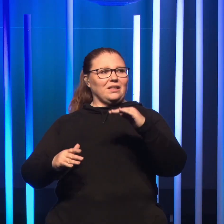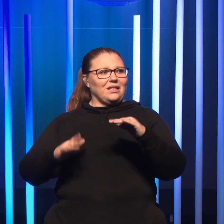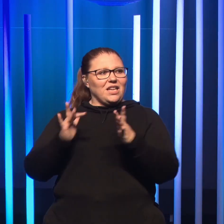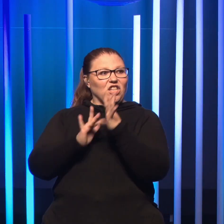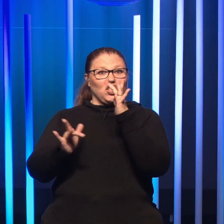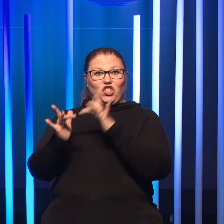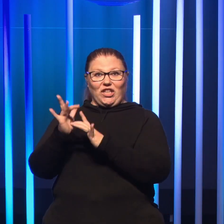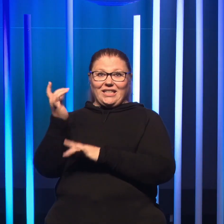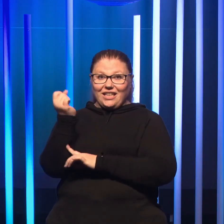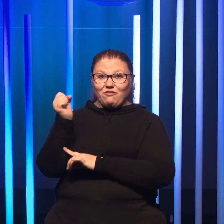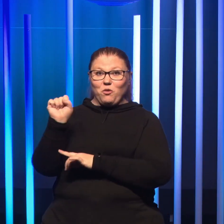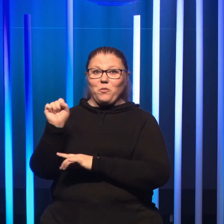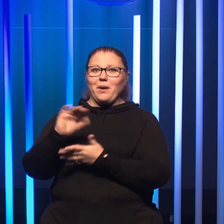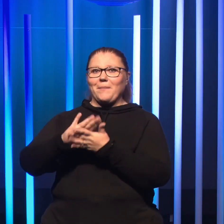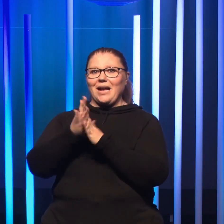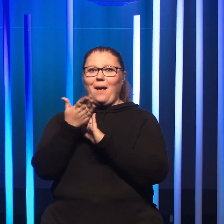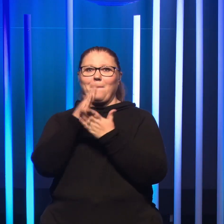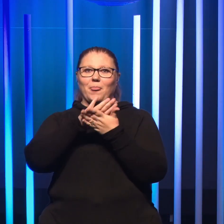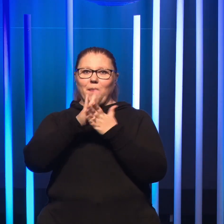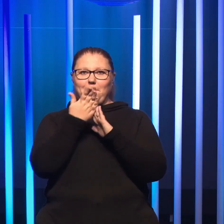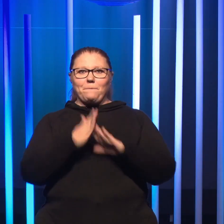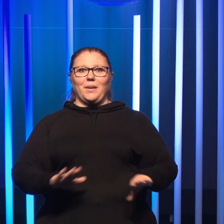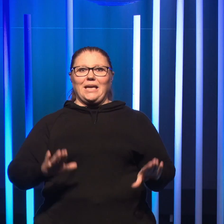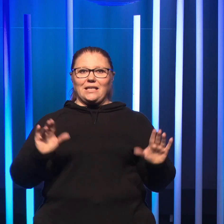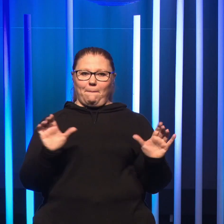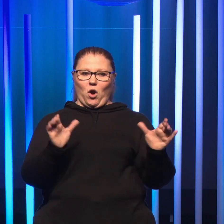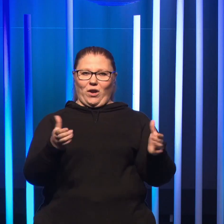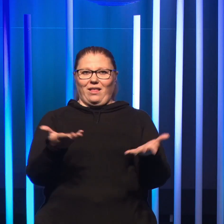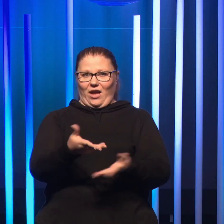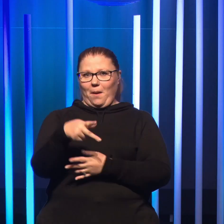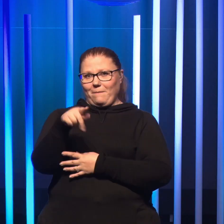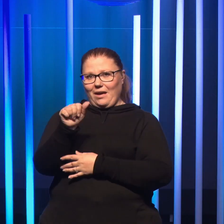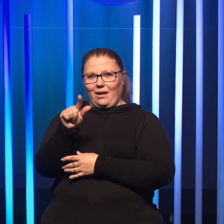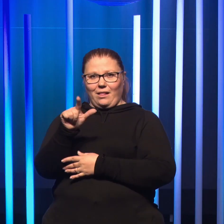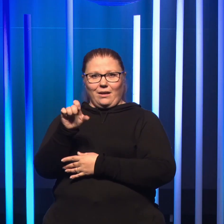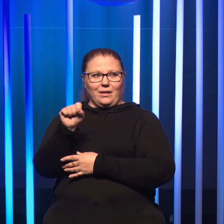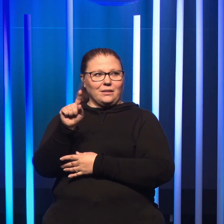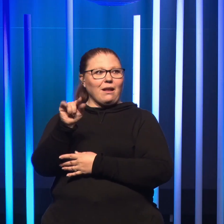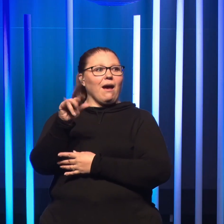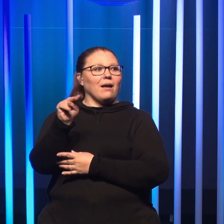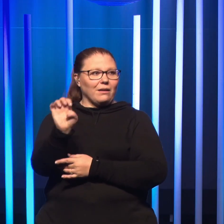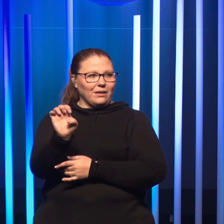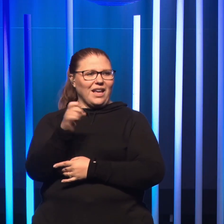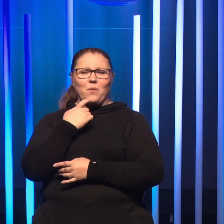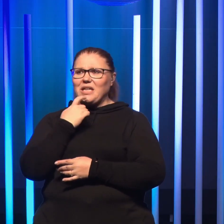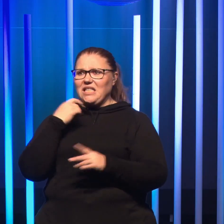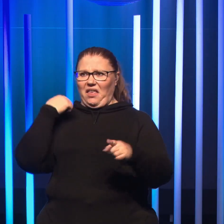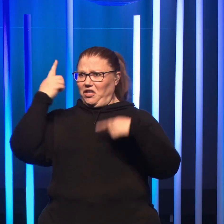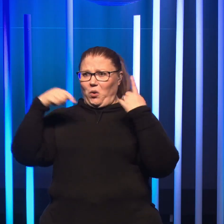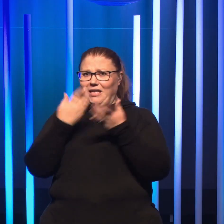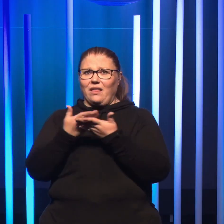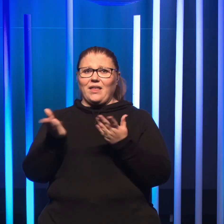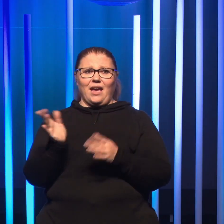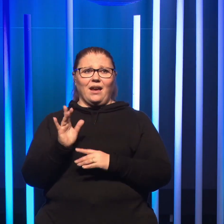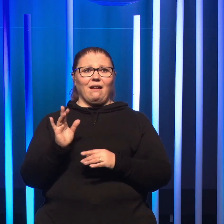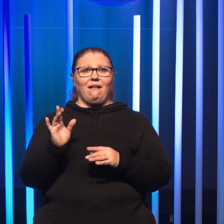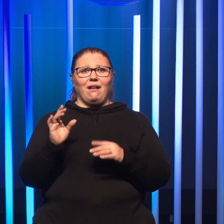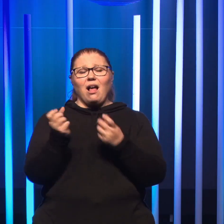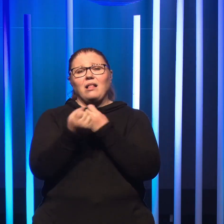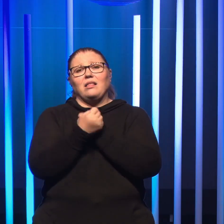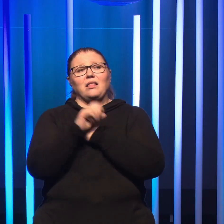would become the peace party right there in Palestine. He would say these crazy things like, love your